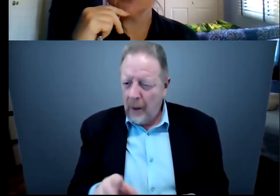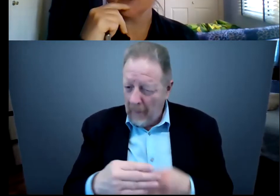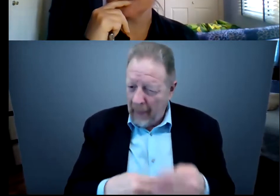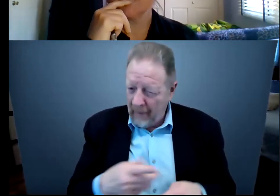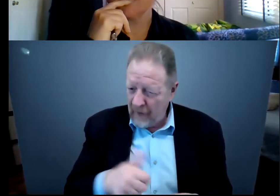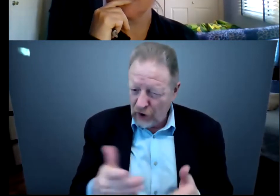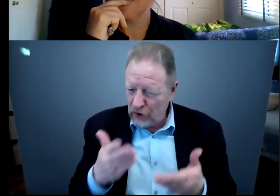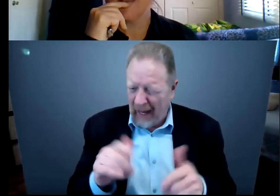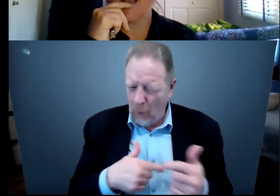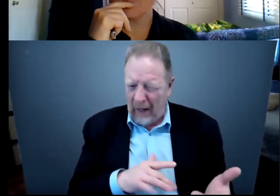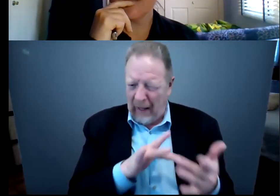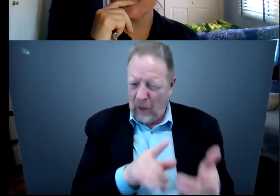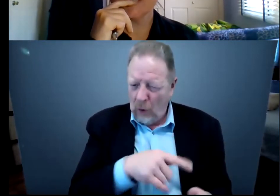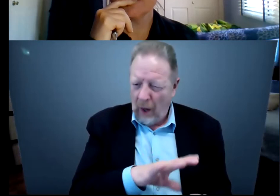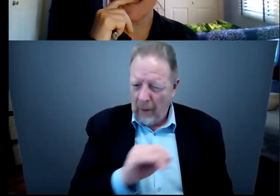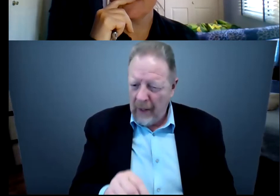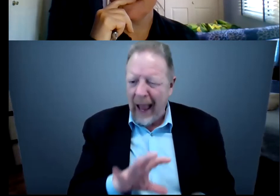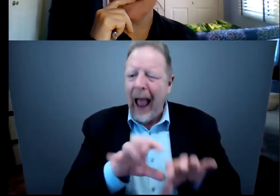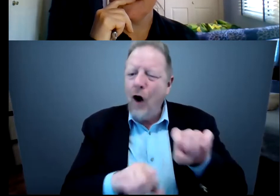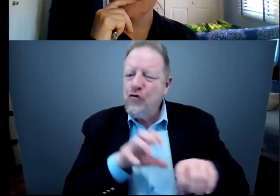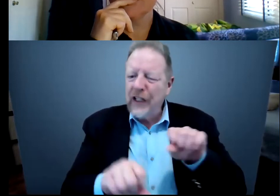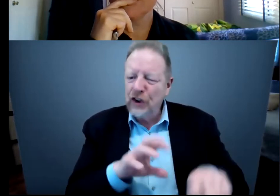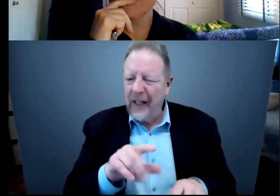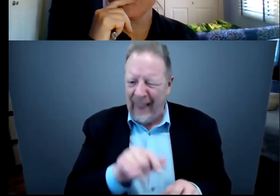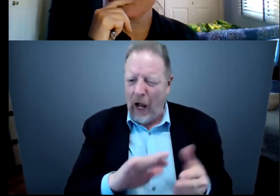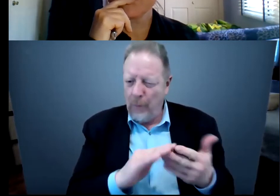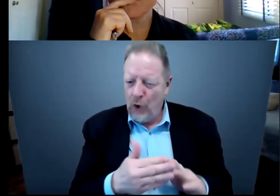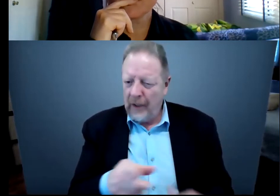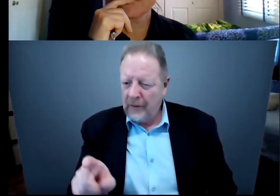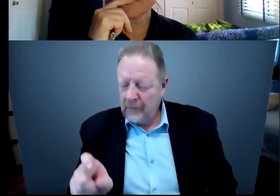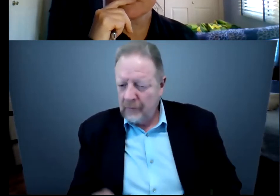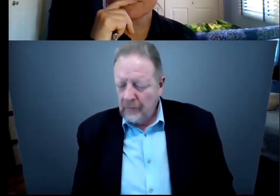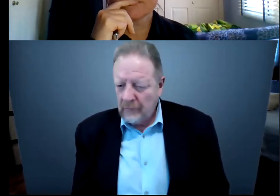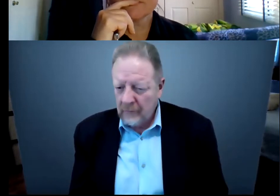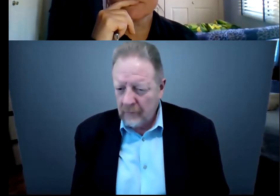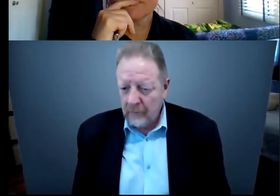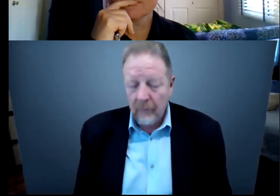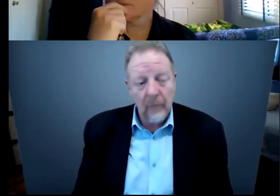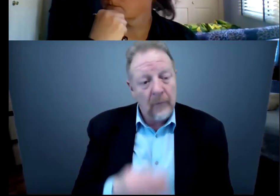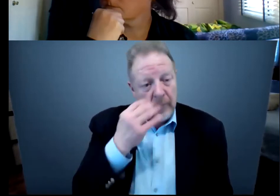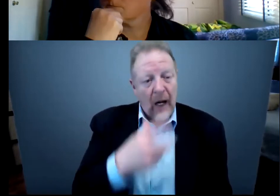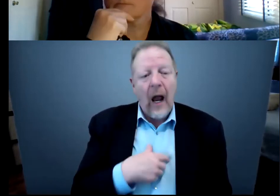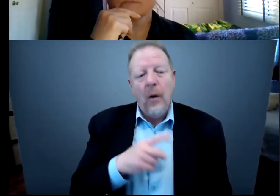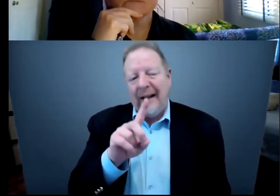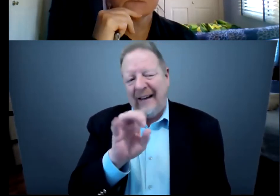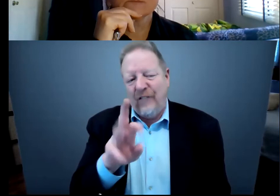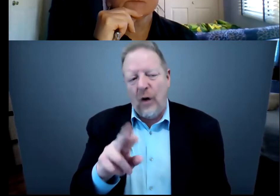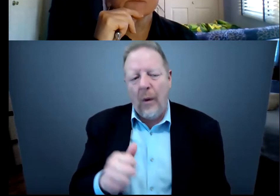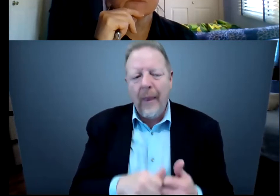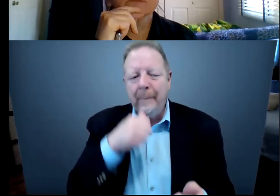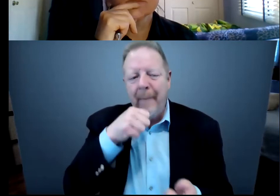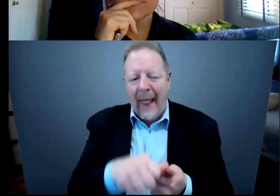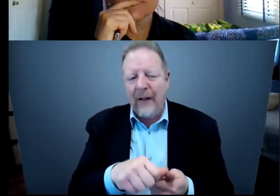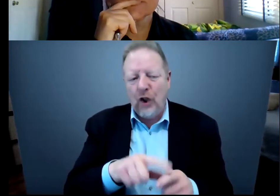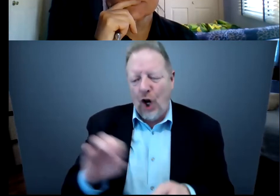any suggestions on outreaching that community? I would defer with mailings to